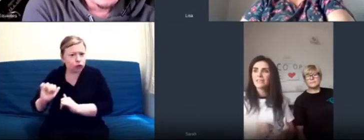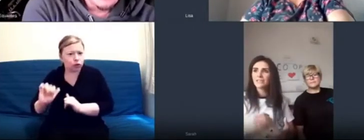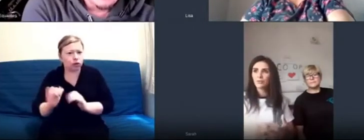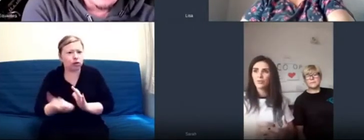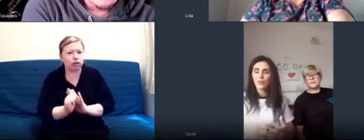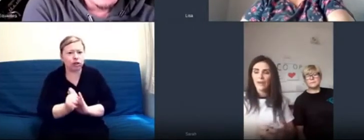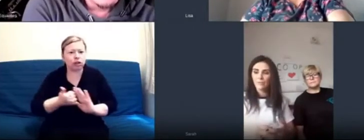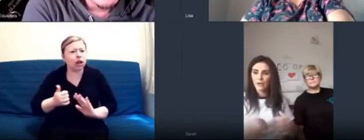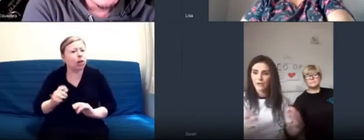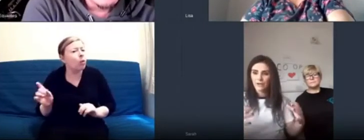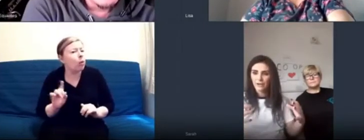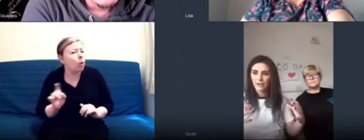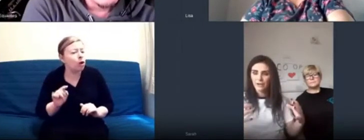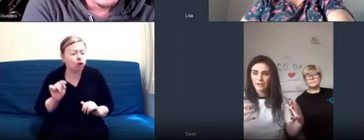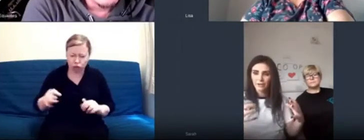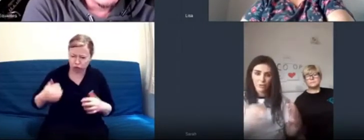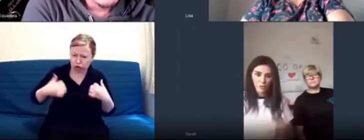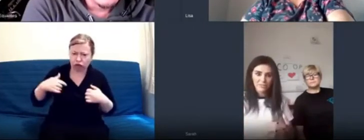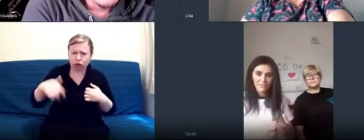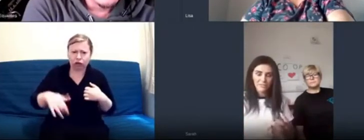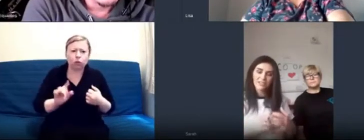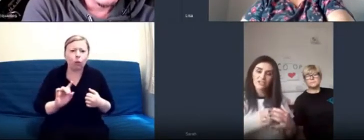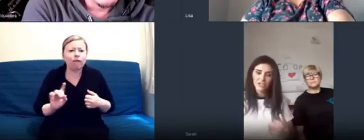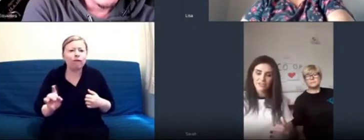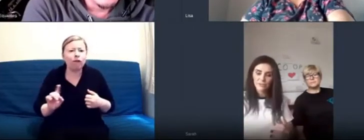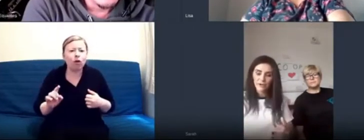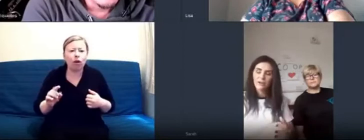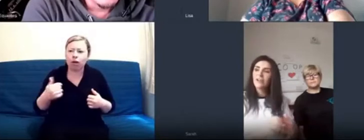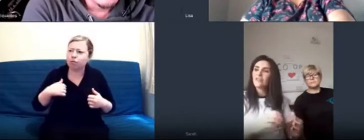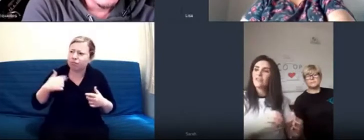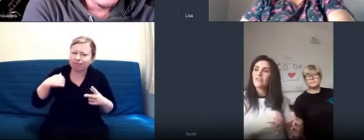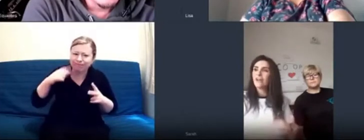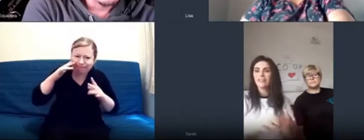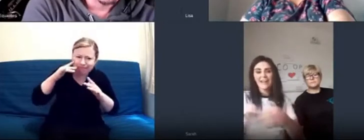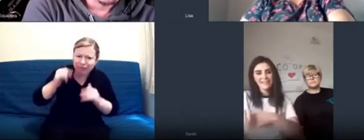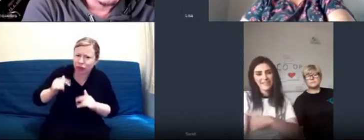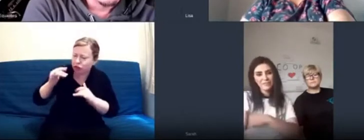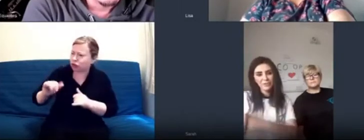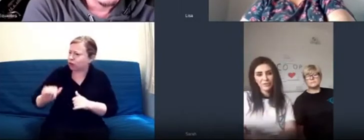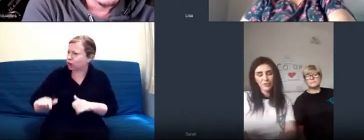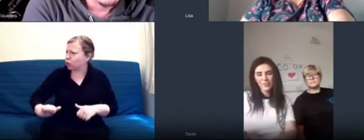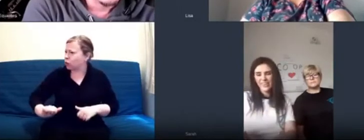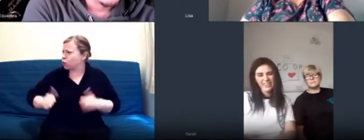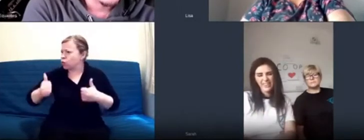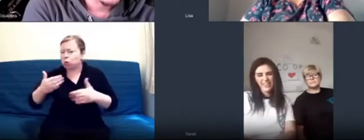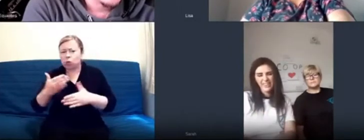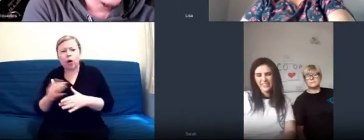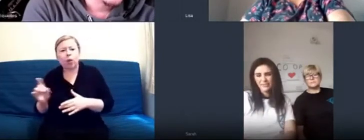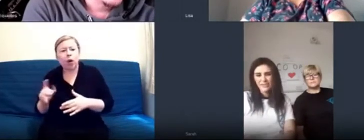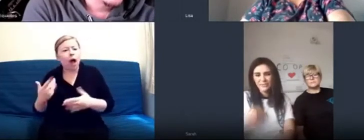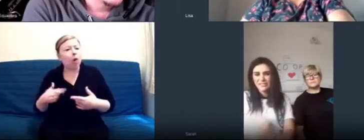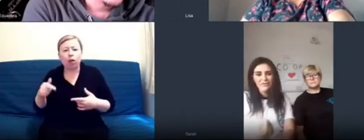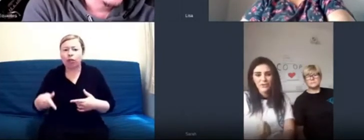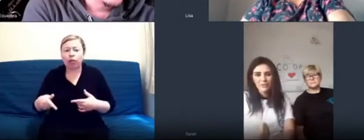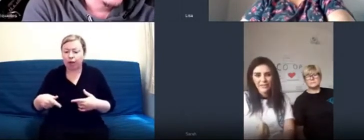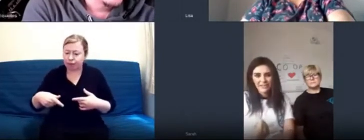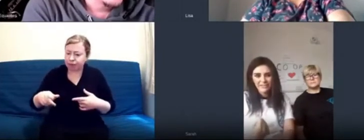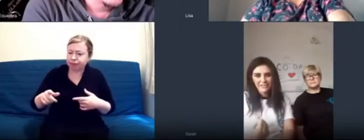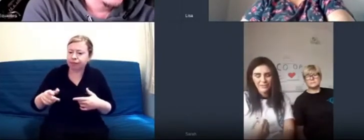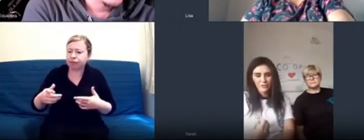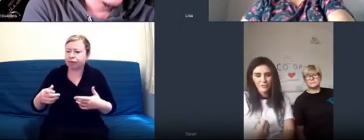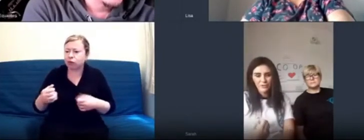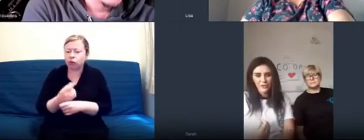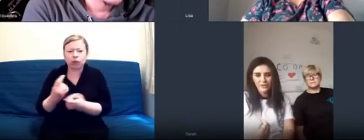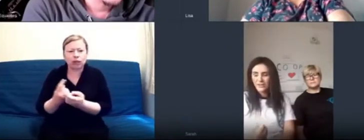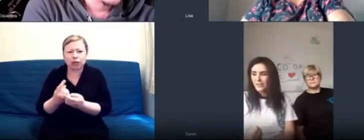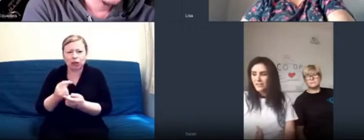them. I needed to know where their qualities and their strengths were, rather than allocating them to a role that it was never going to